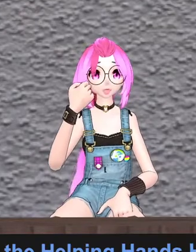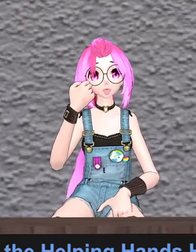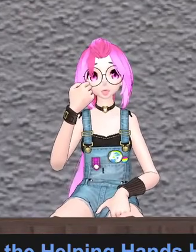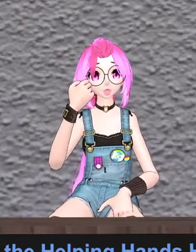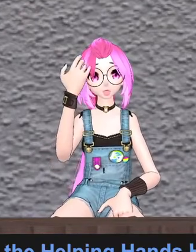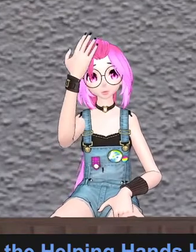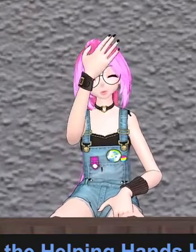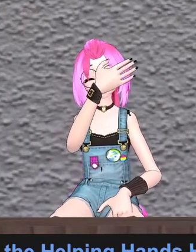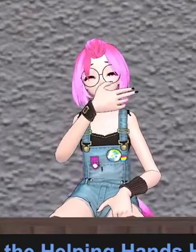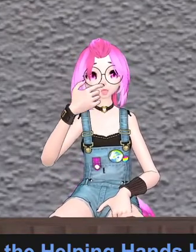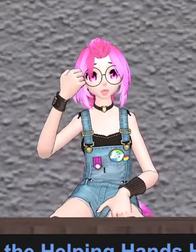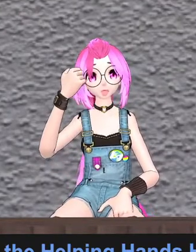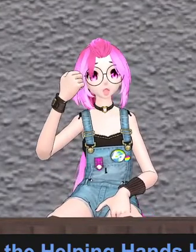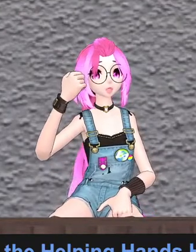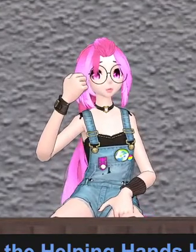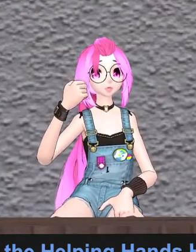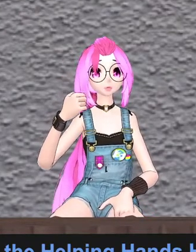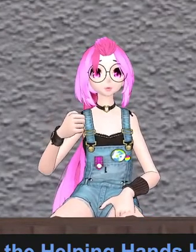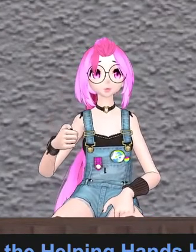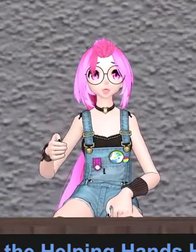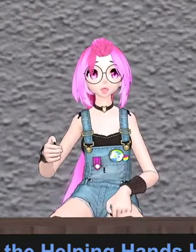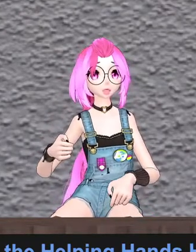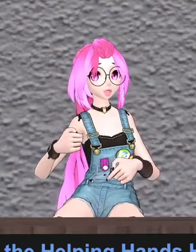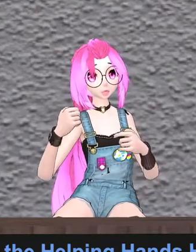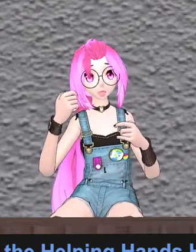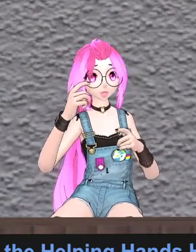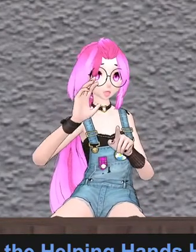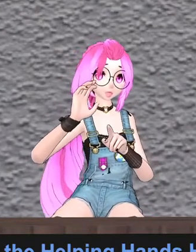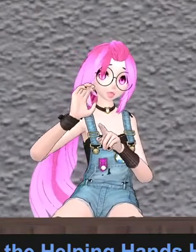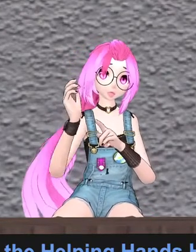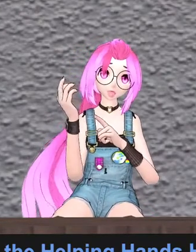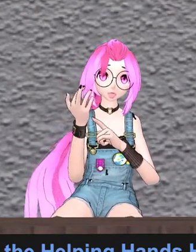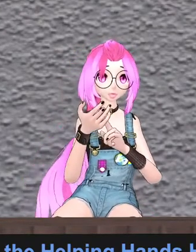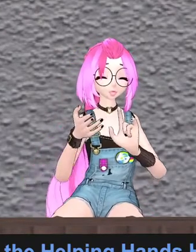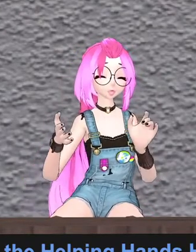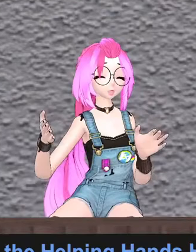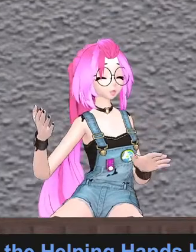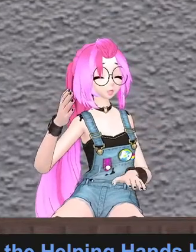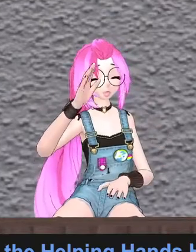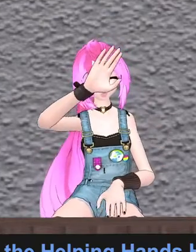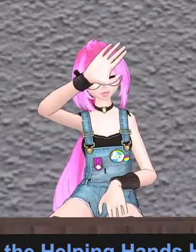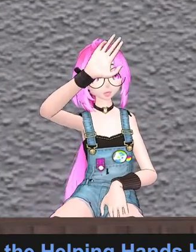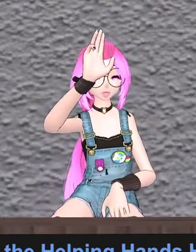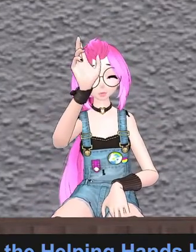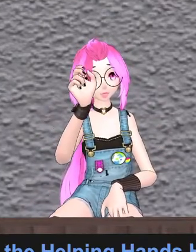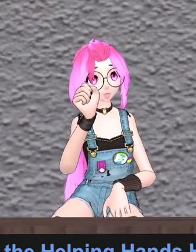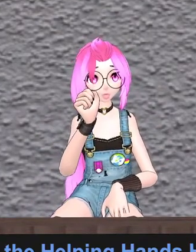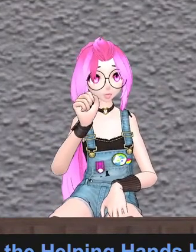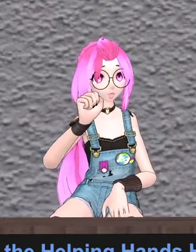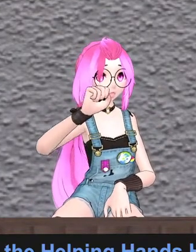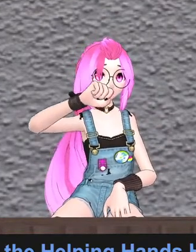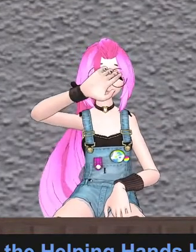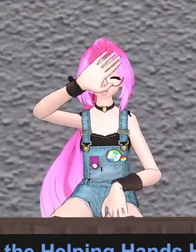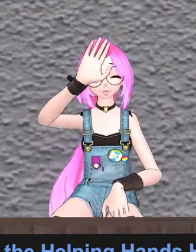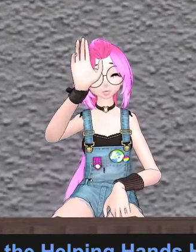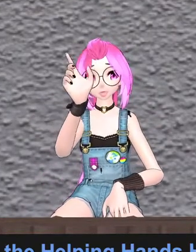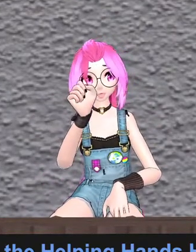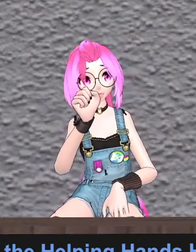to beautiful, and you think about African culture, and it's very beautiful and